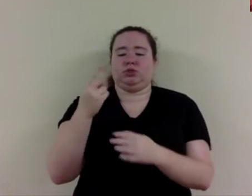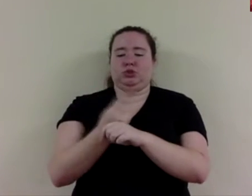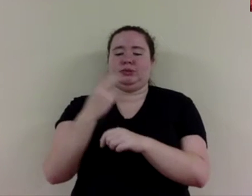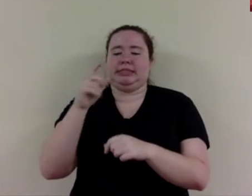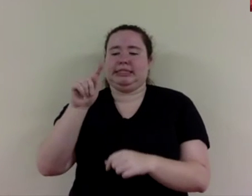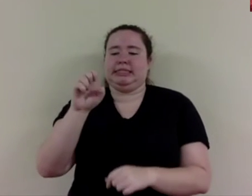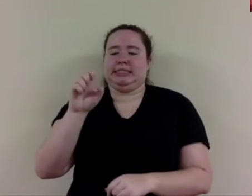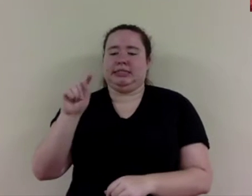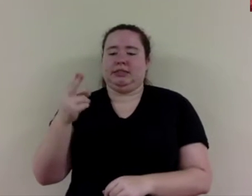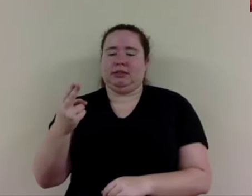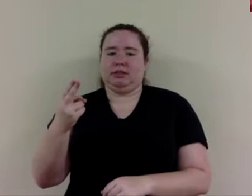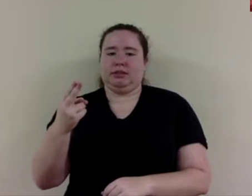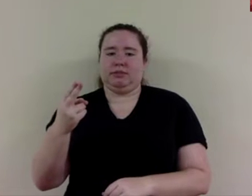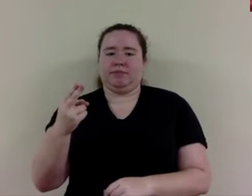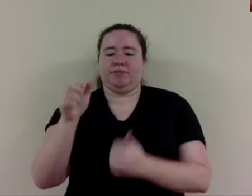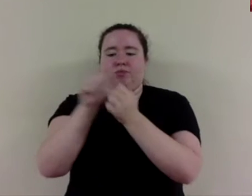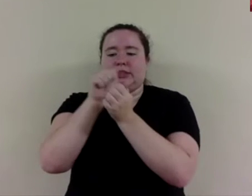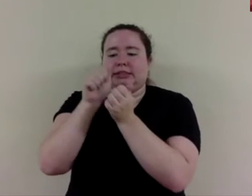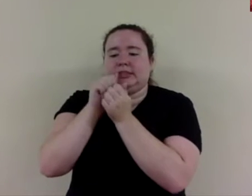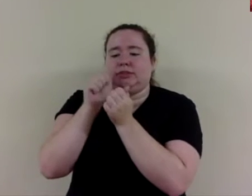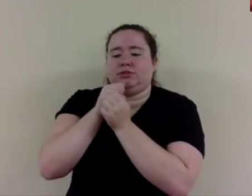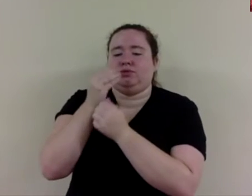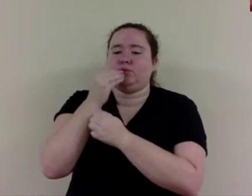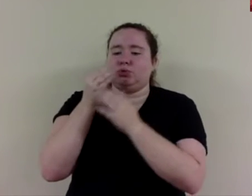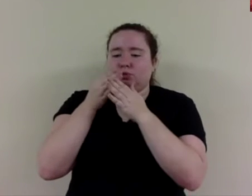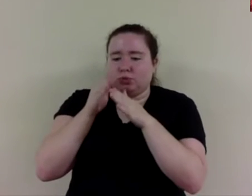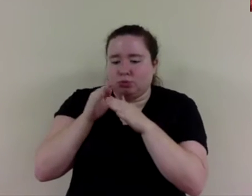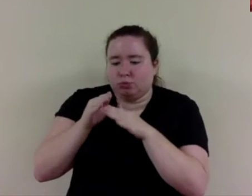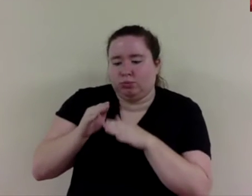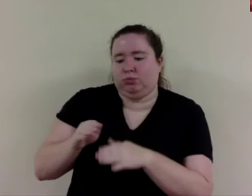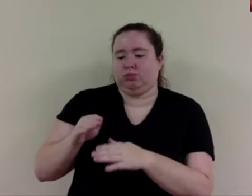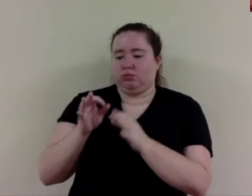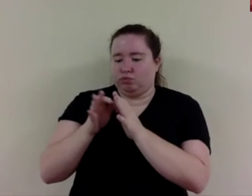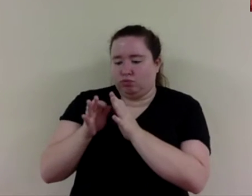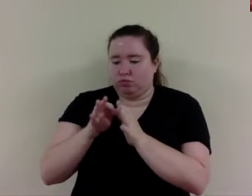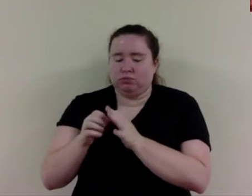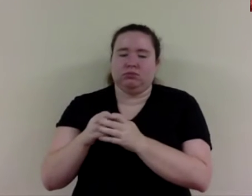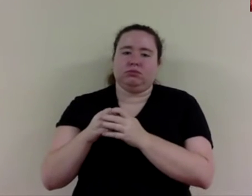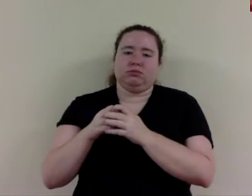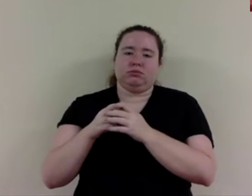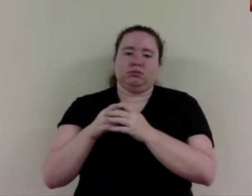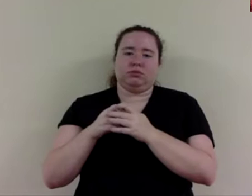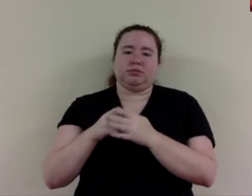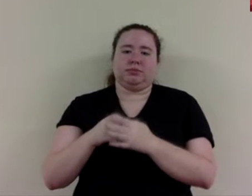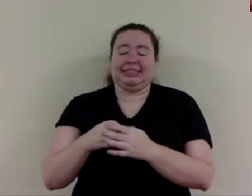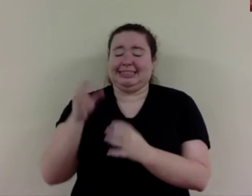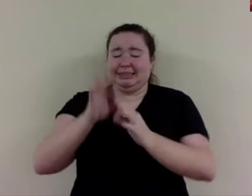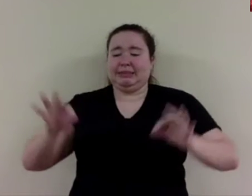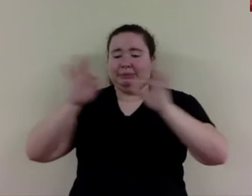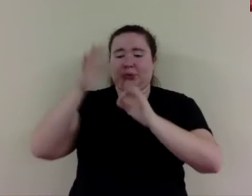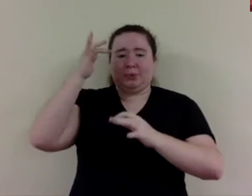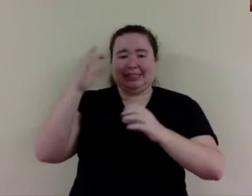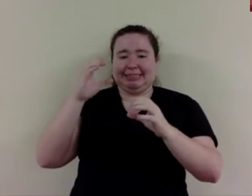mechanically break large pieces of food down into smaller pieces of food. This is going to be important because along the way, we're going to mix food particles